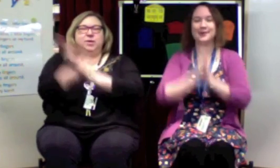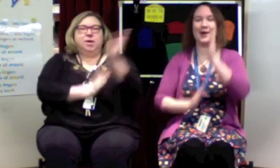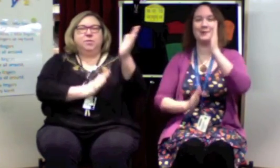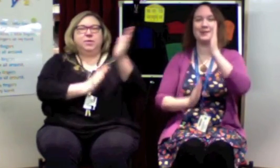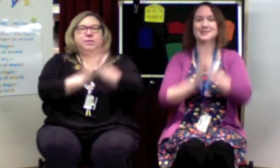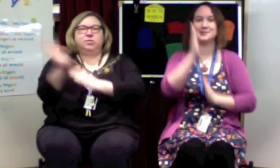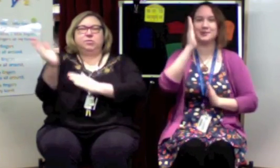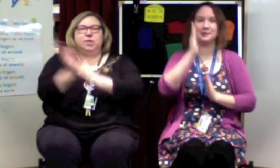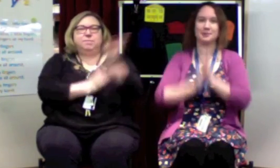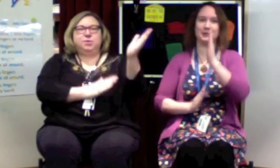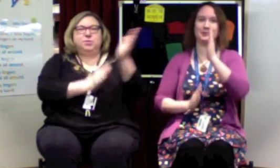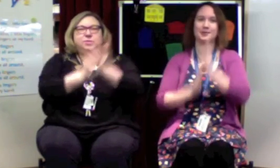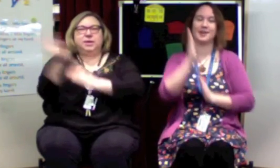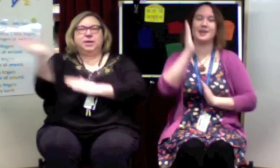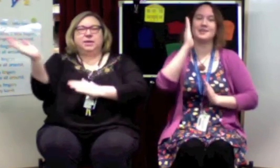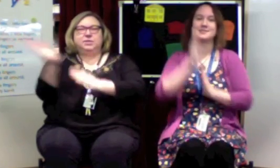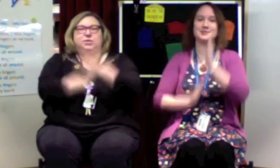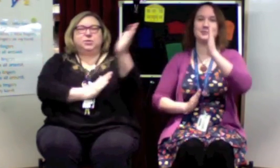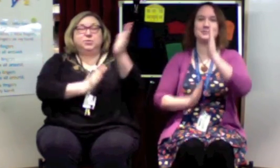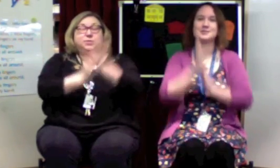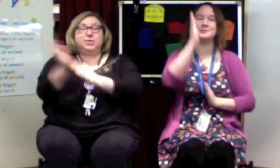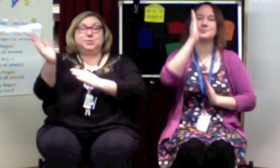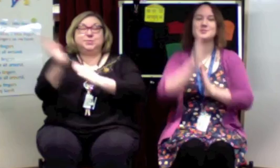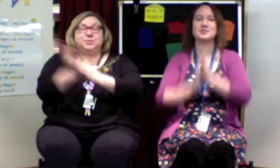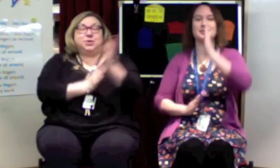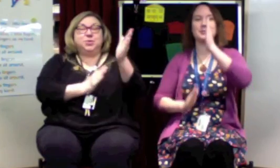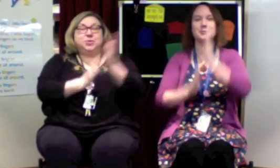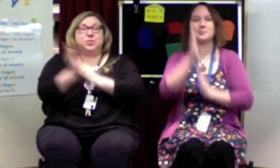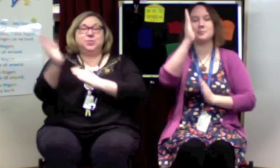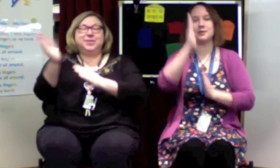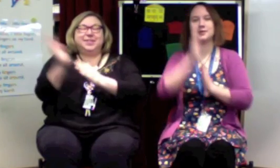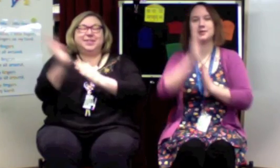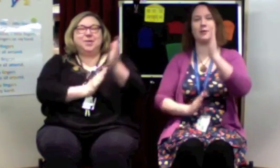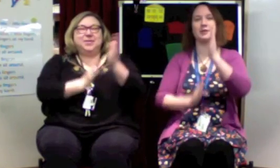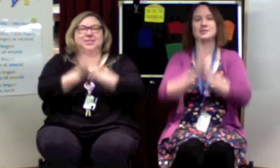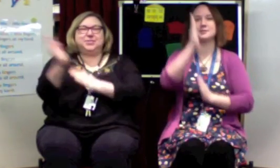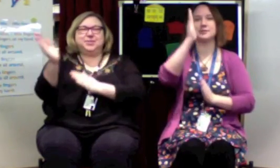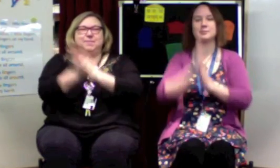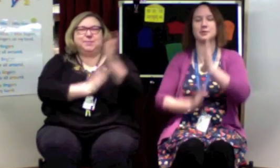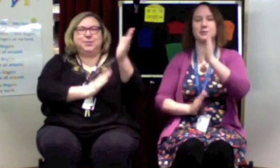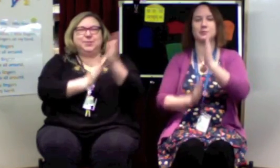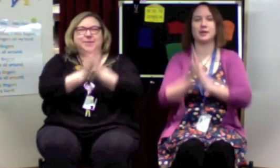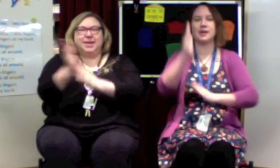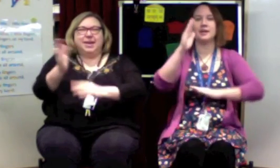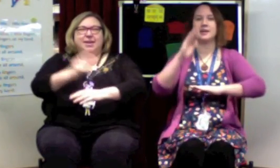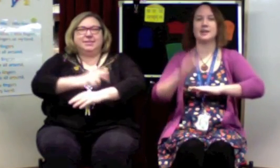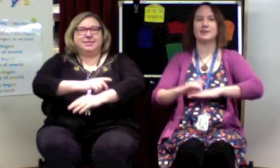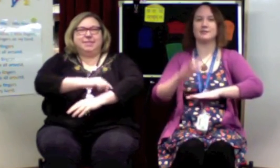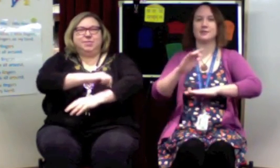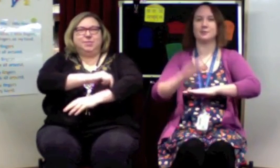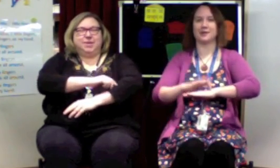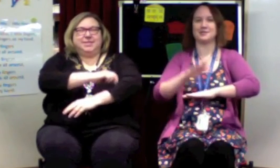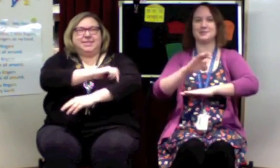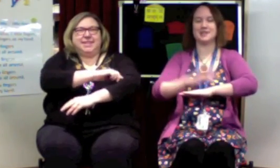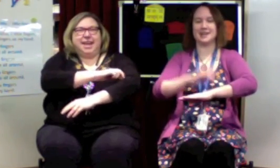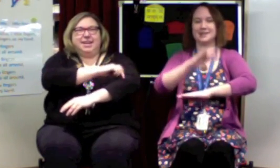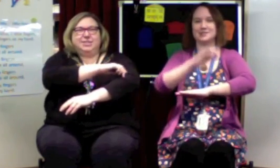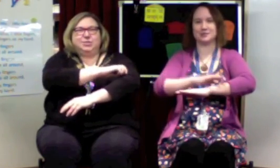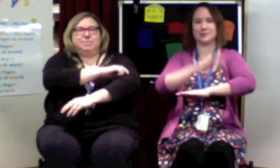going to the moon. Zoom, zoom, zoom, we're going to the moon. If you want to take a trip,